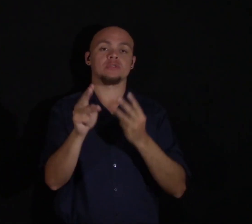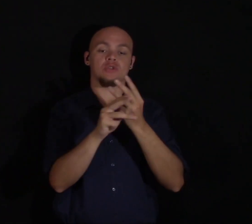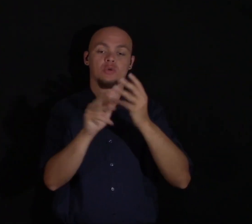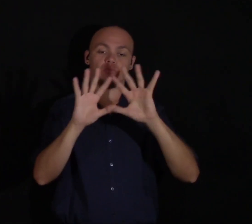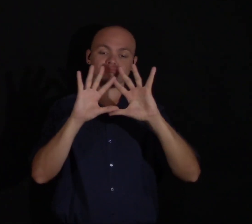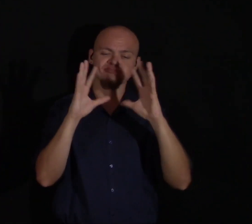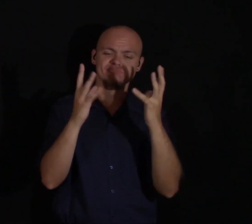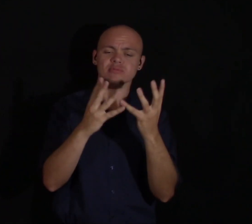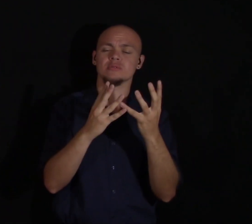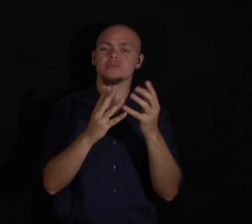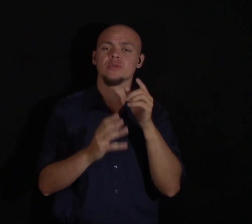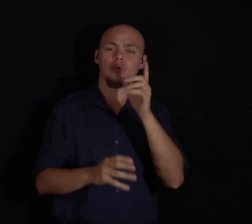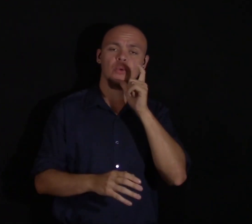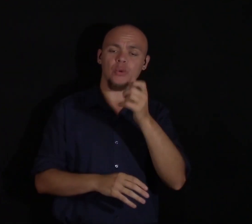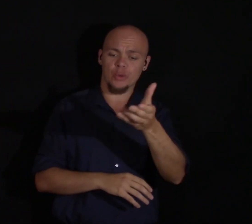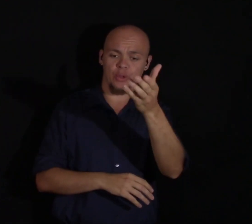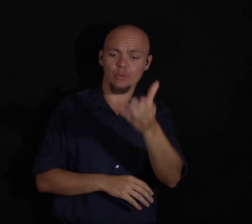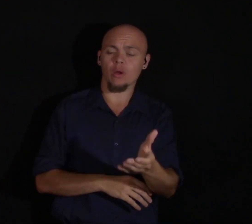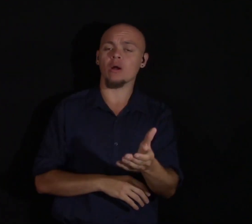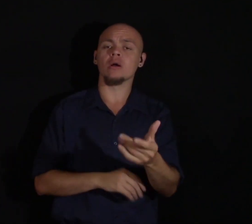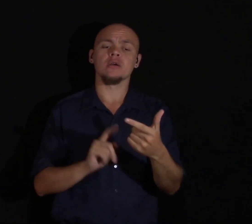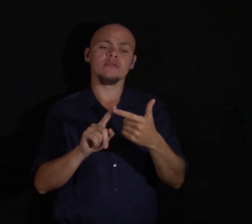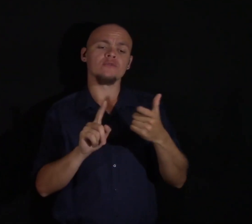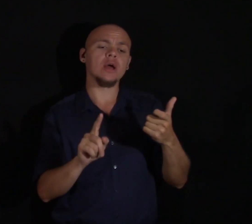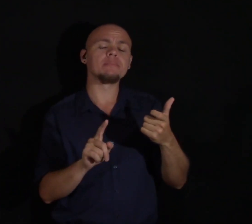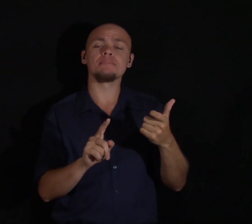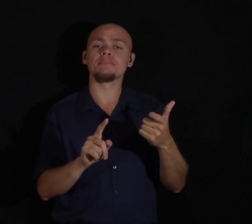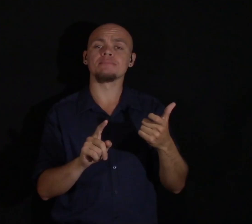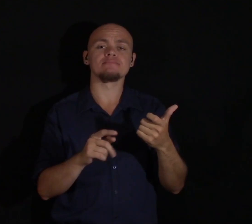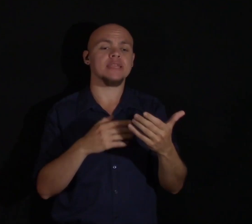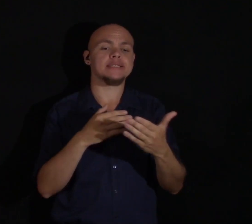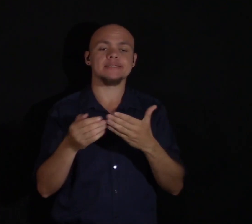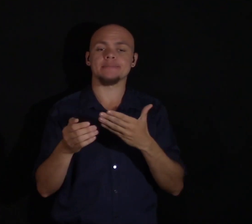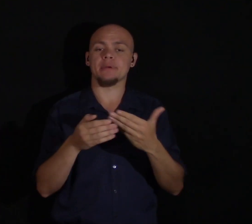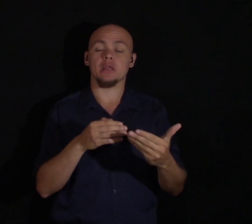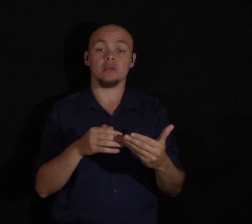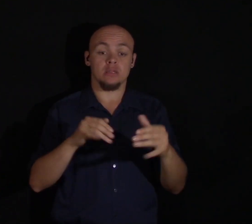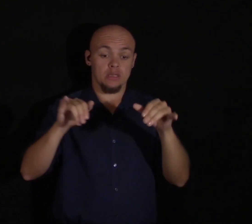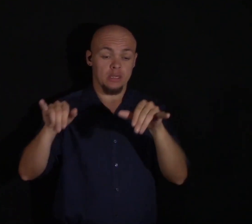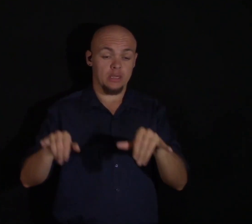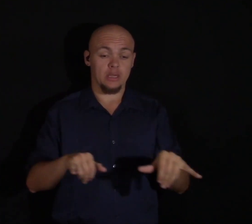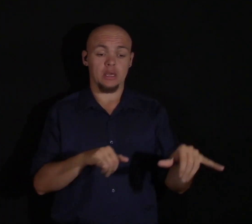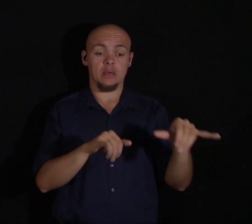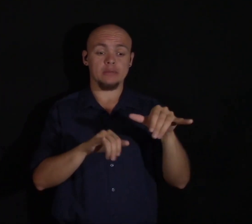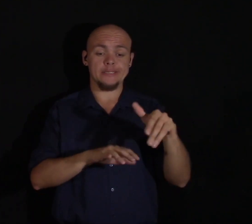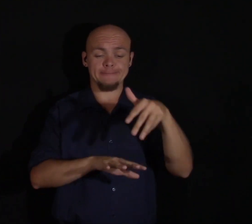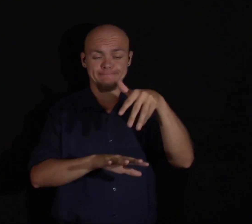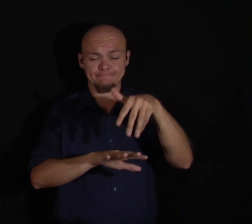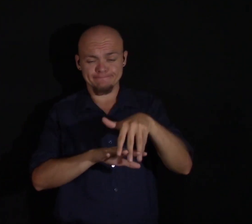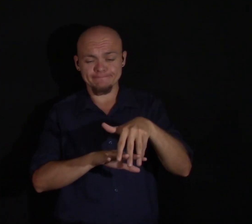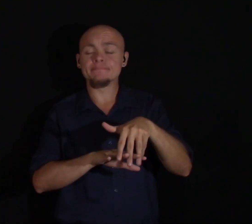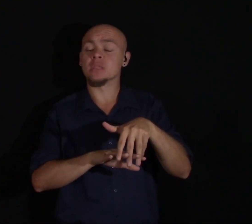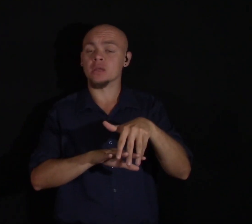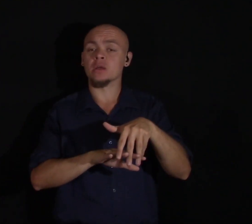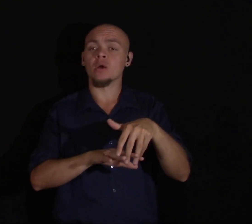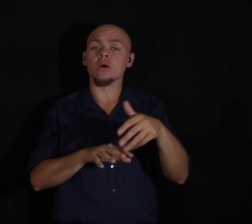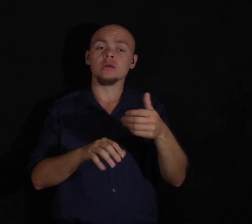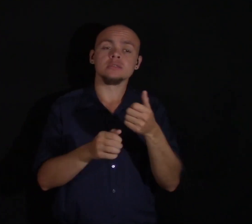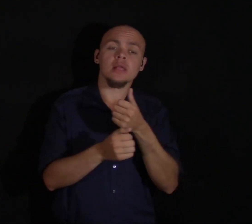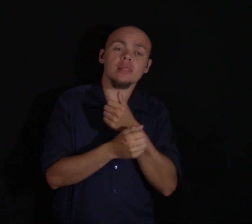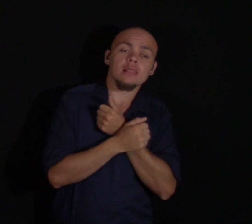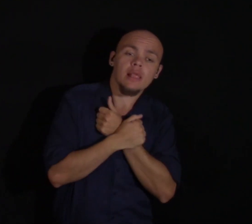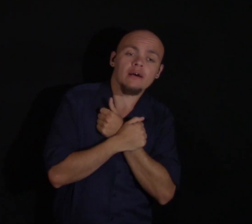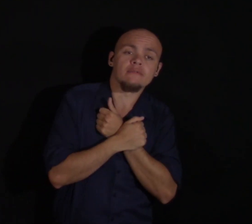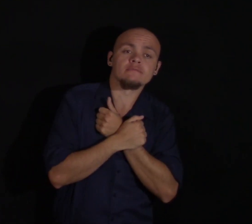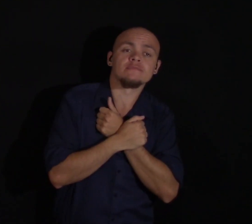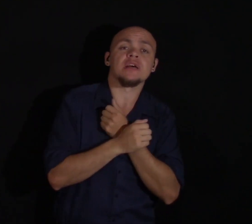from, the one thing we all have in common is a deep-rooted desire to love